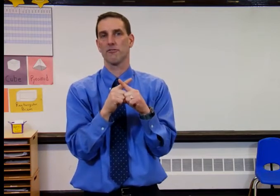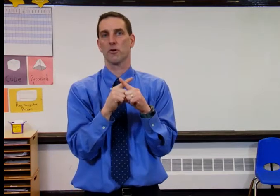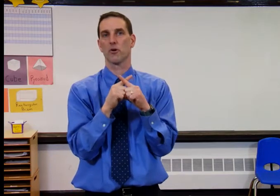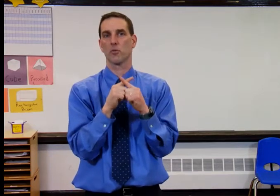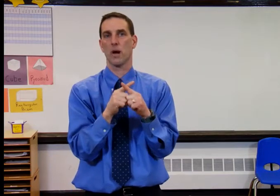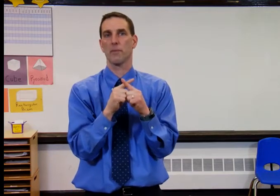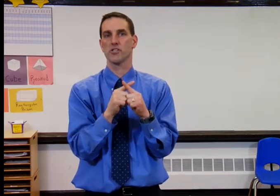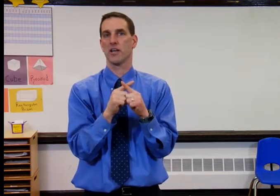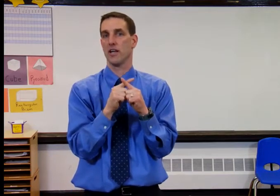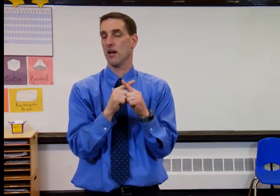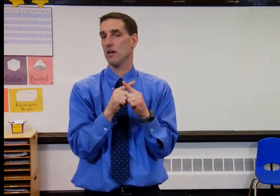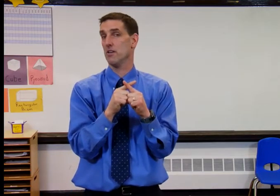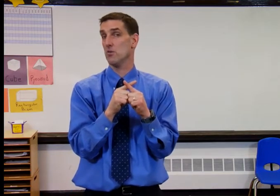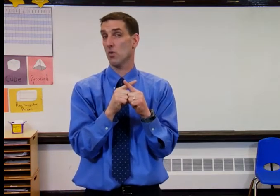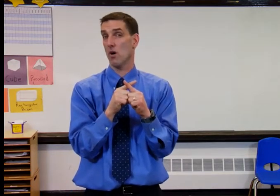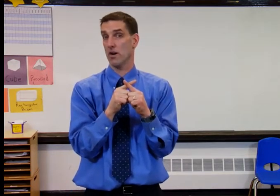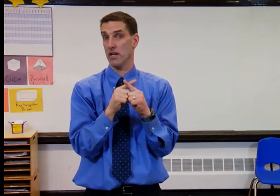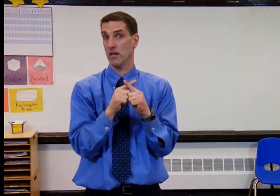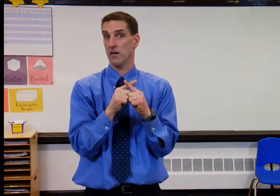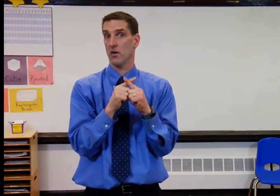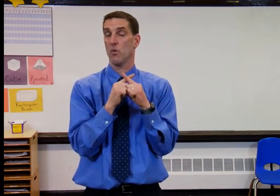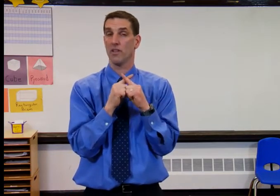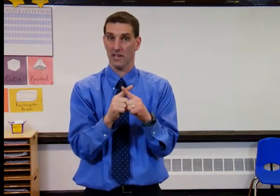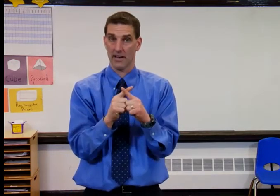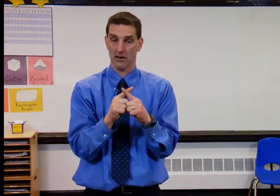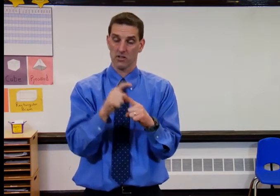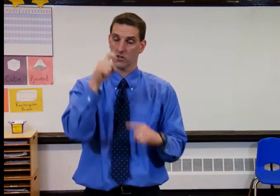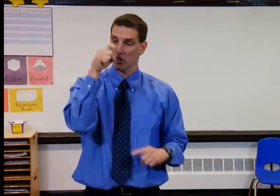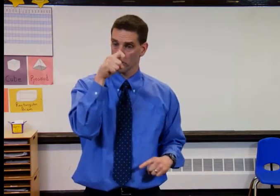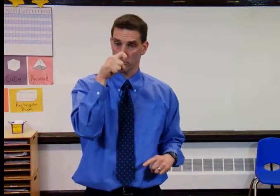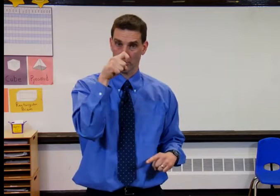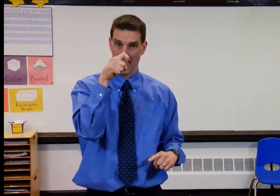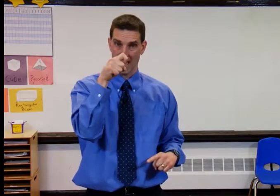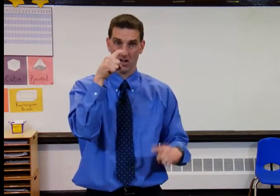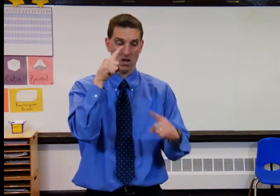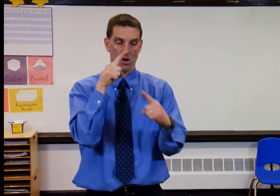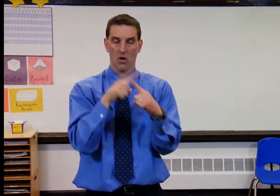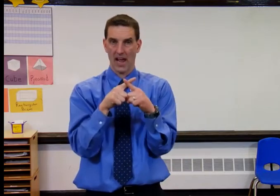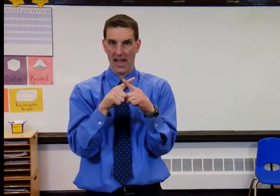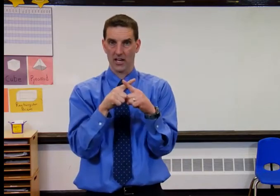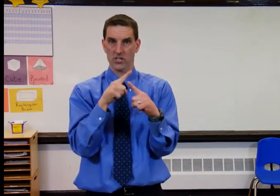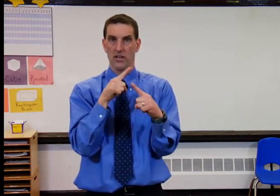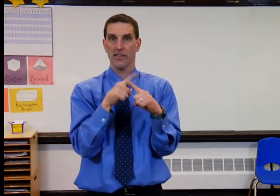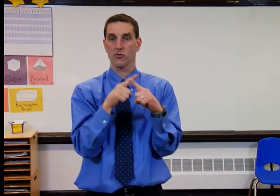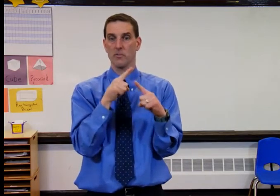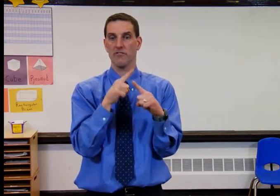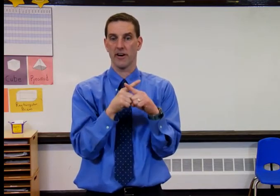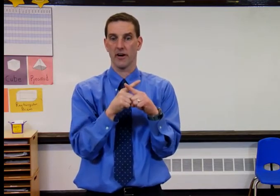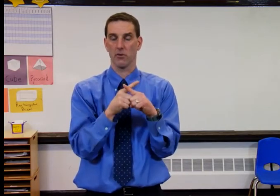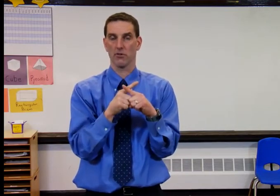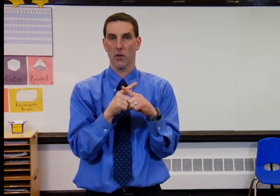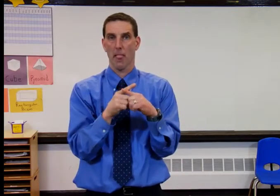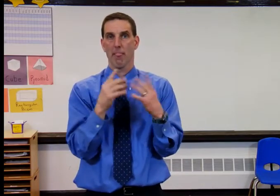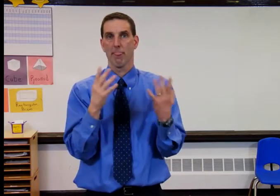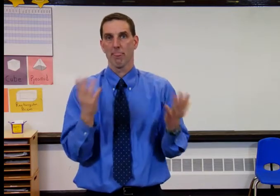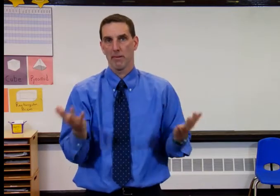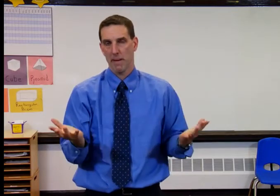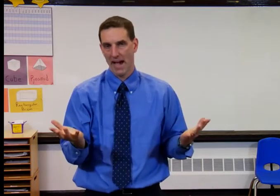to represent an unknown quantity with a letter. So you could use n or x. These would be variables. Patterns